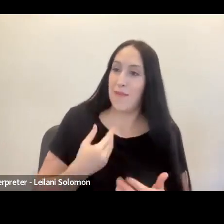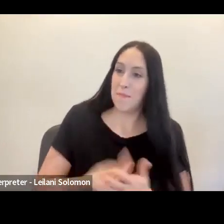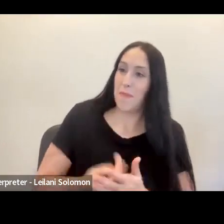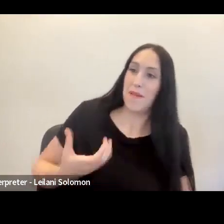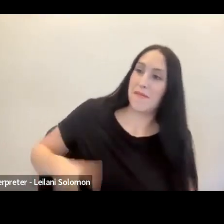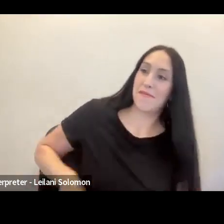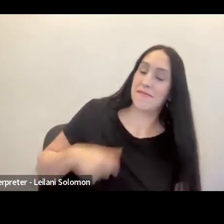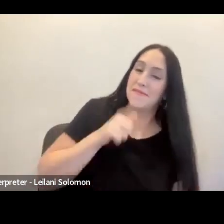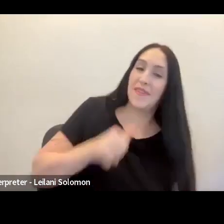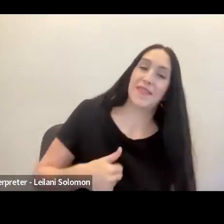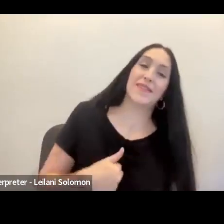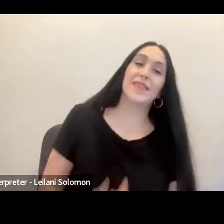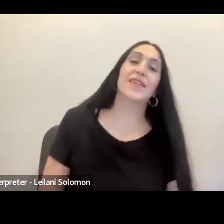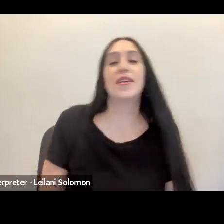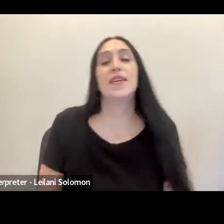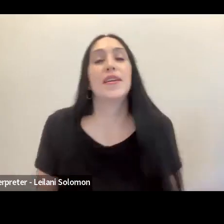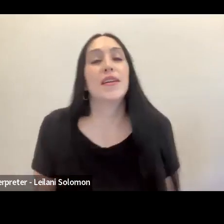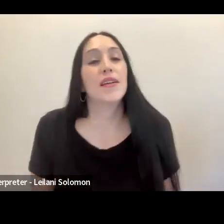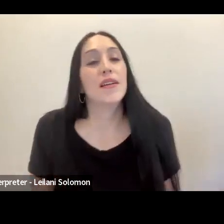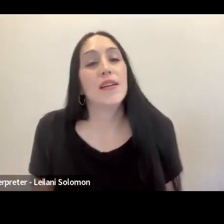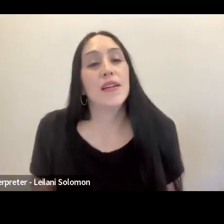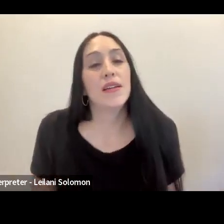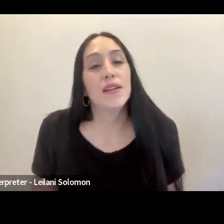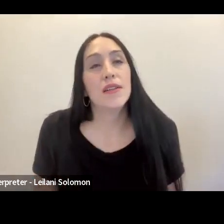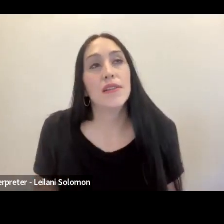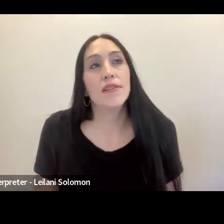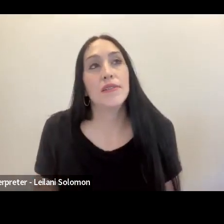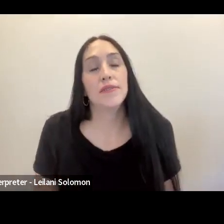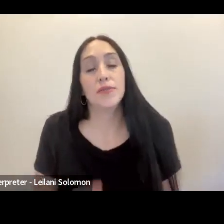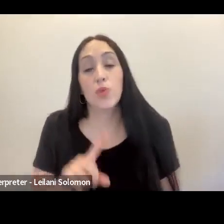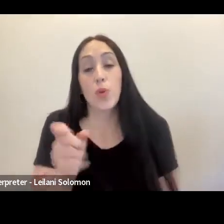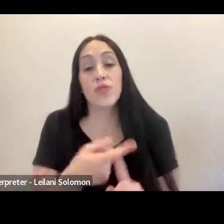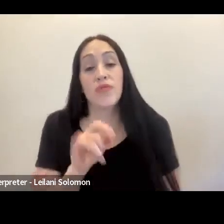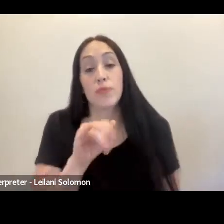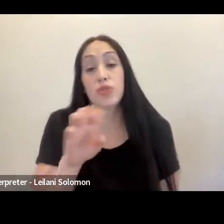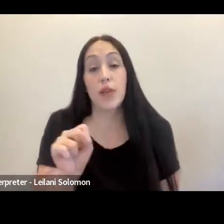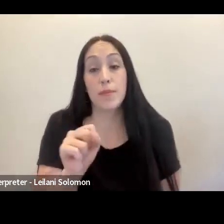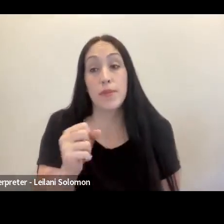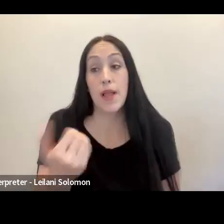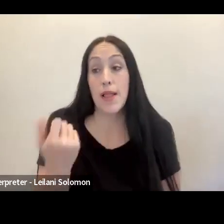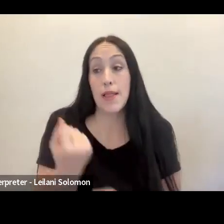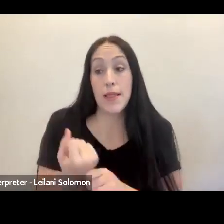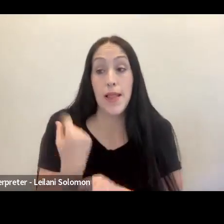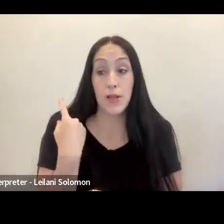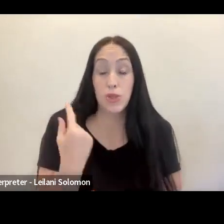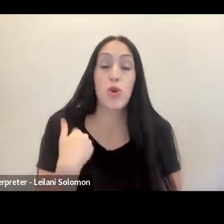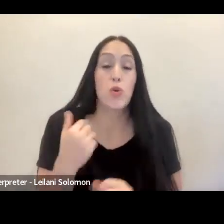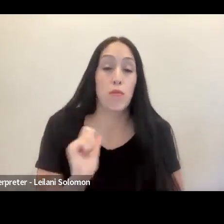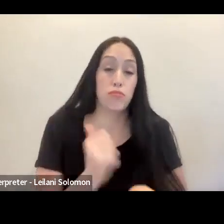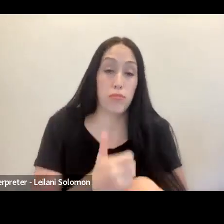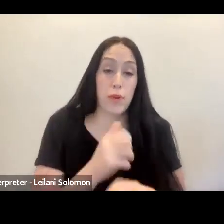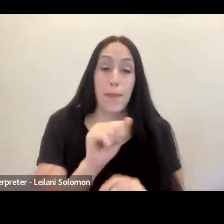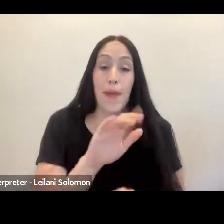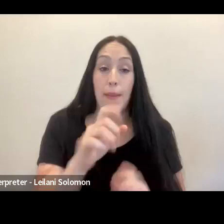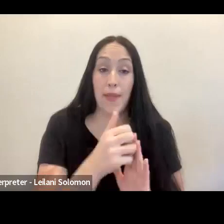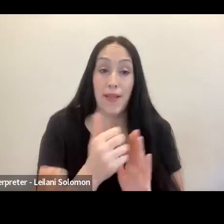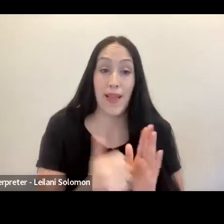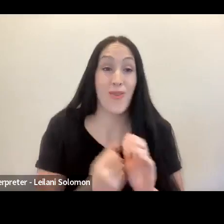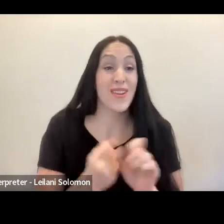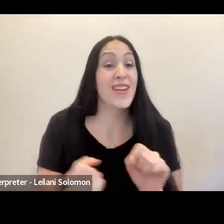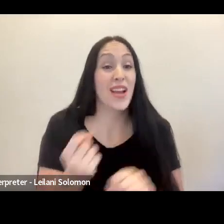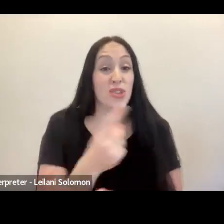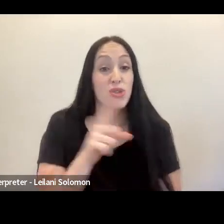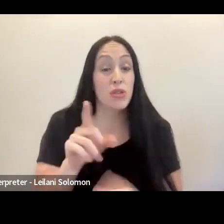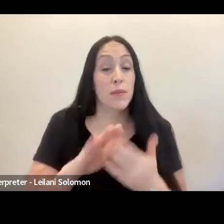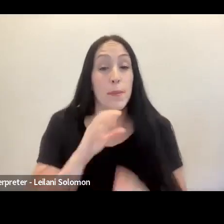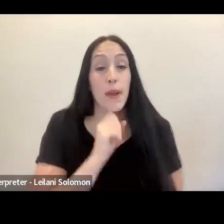from James. I opened an able account for my son last year. He turns 18 next year. And we, dad and mom, are